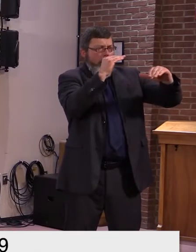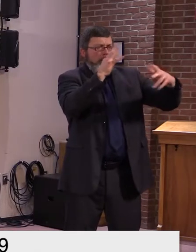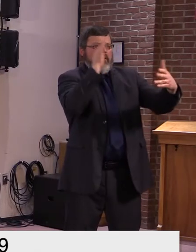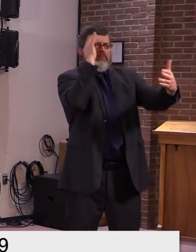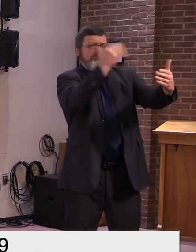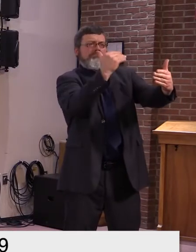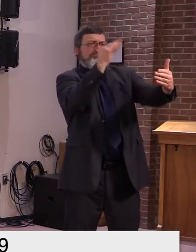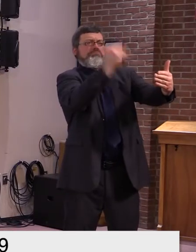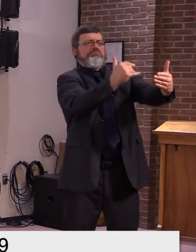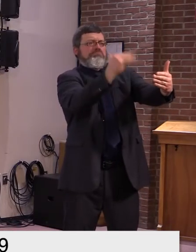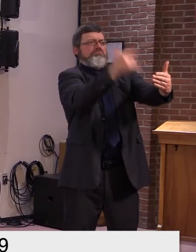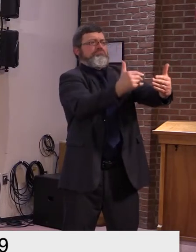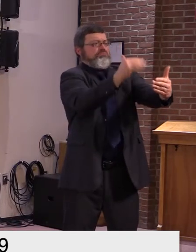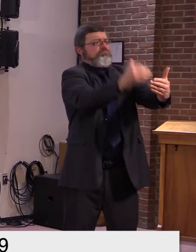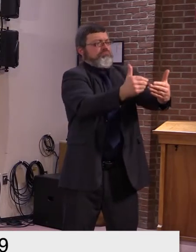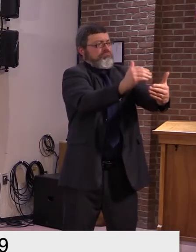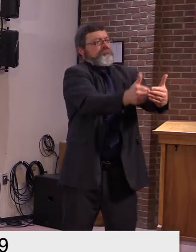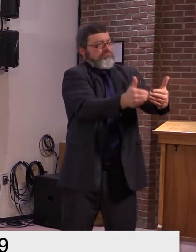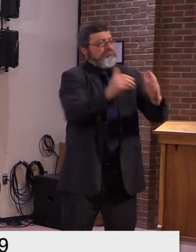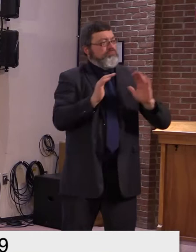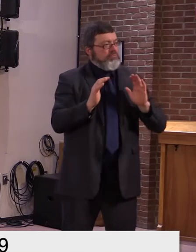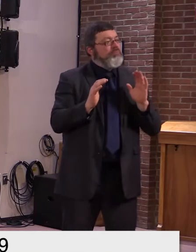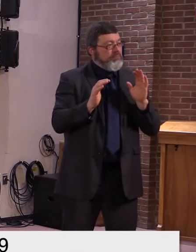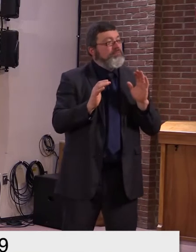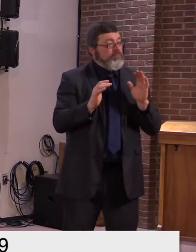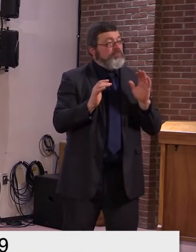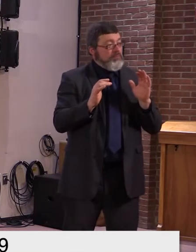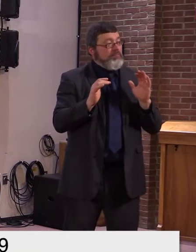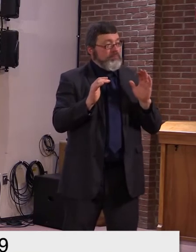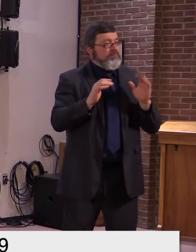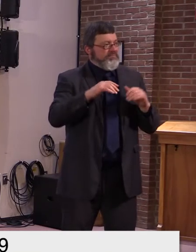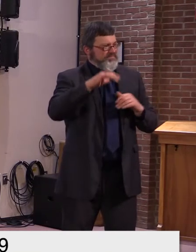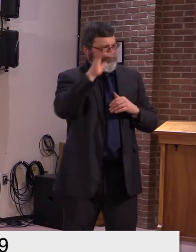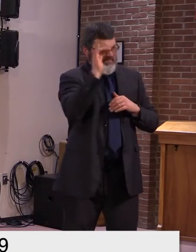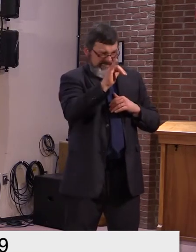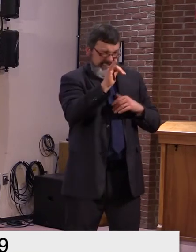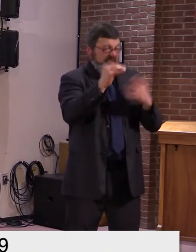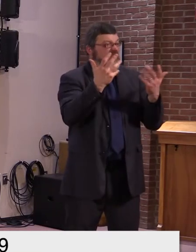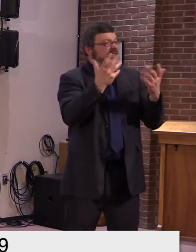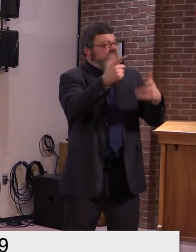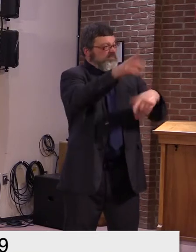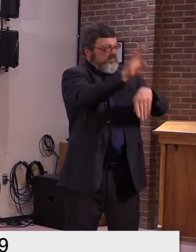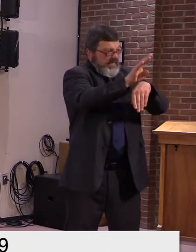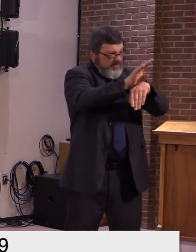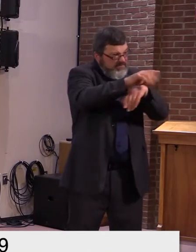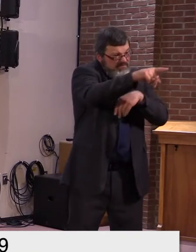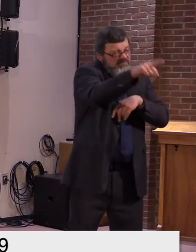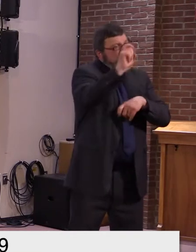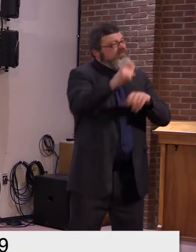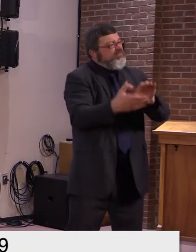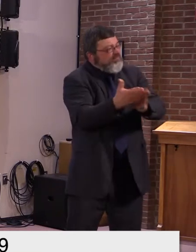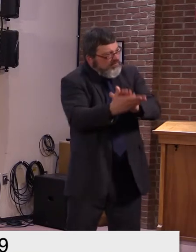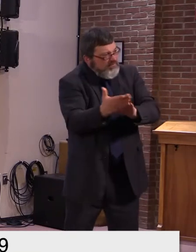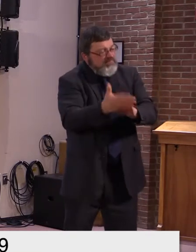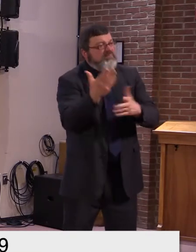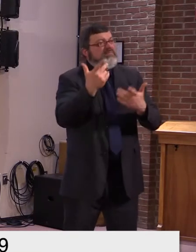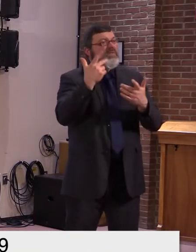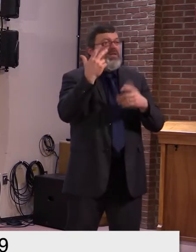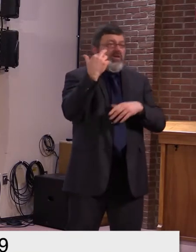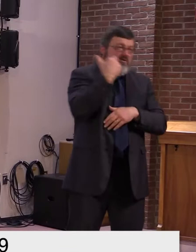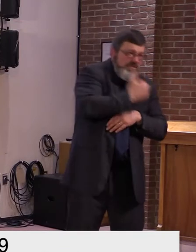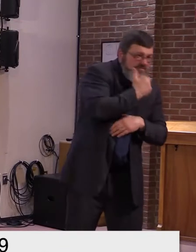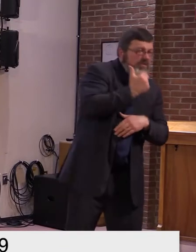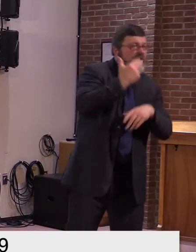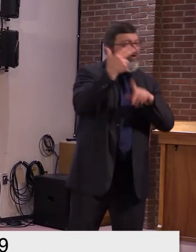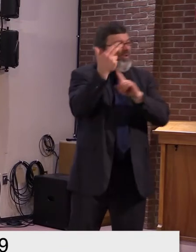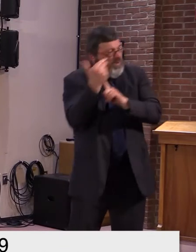sure that those businesses like our restaurants and others that have been hanging on by their fingernails can